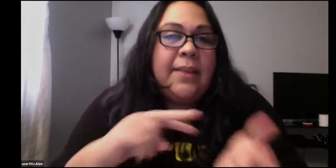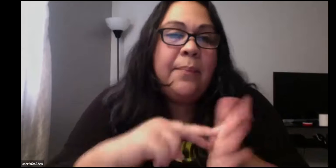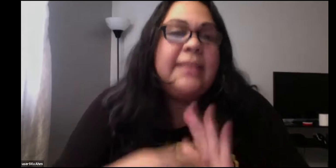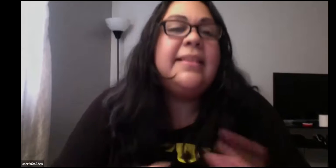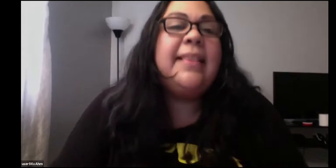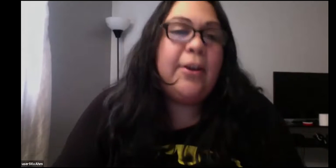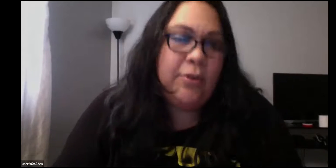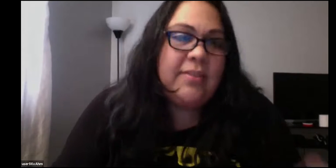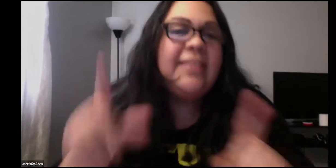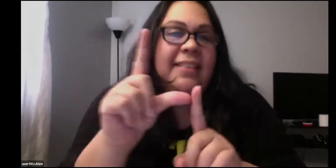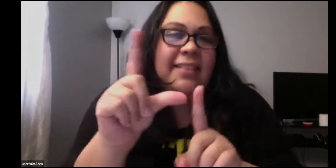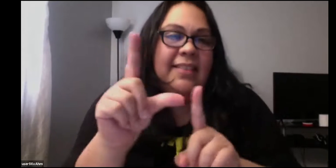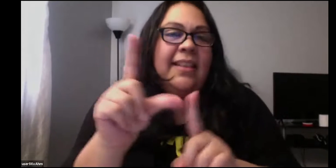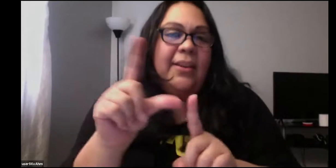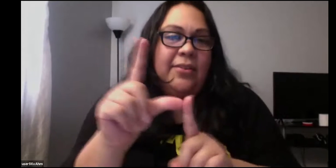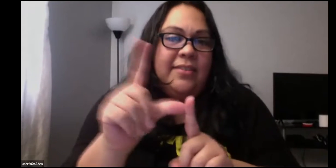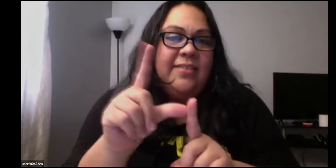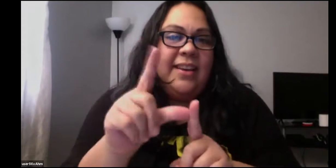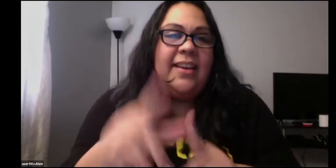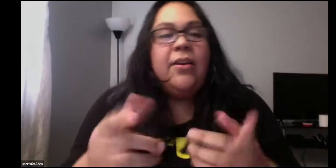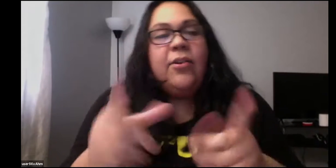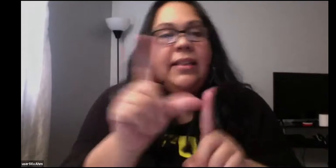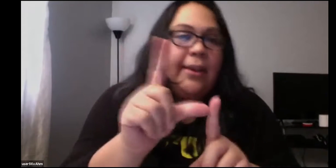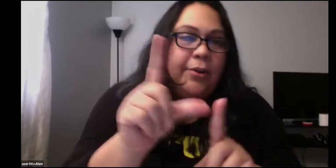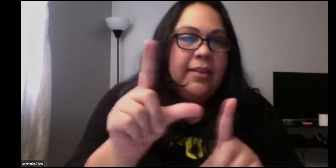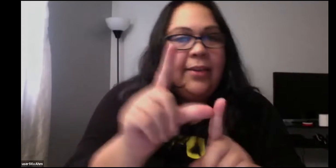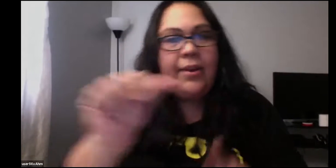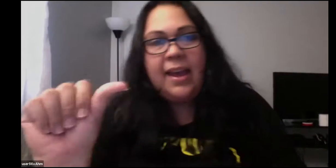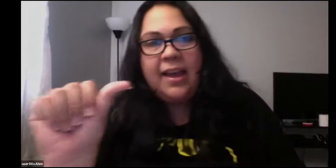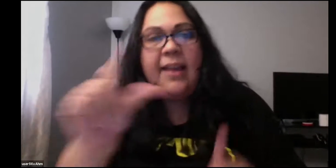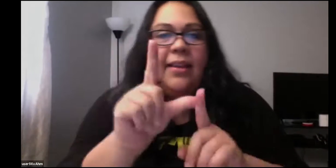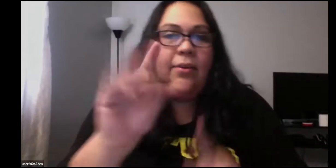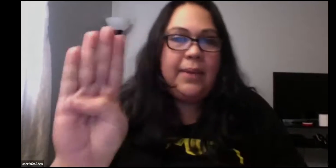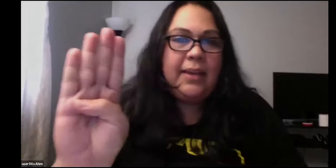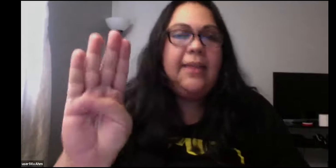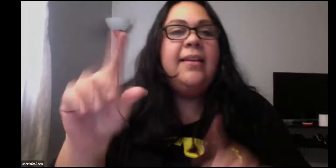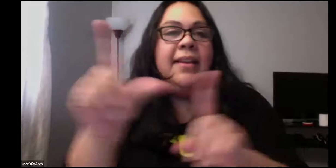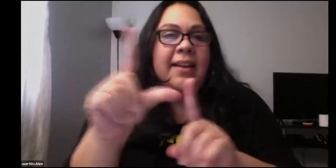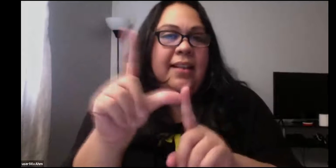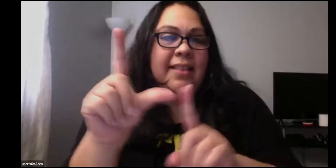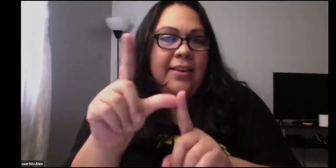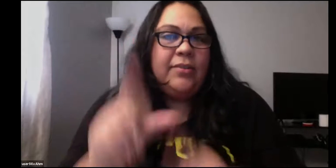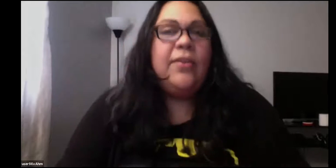means letters, okay? Or a letter A, letter B, letters,